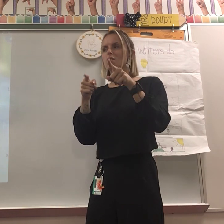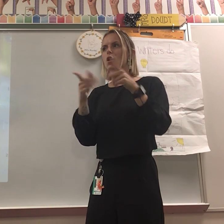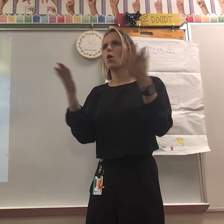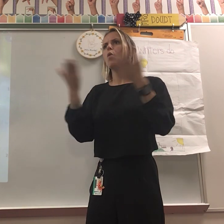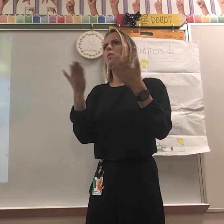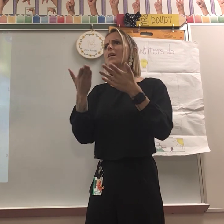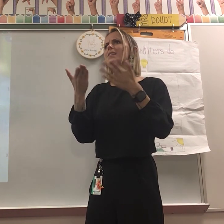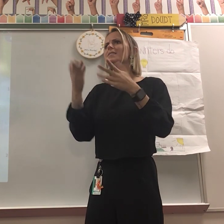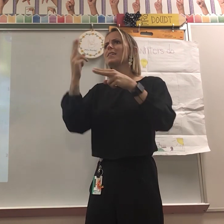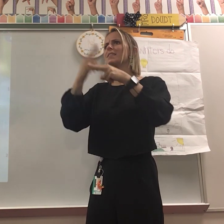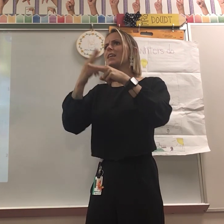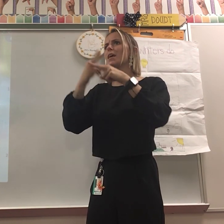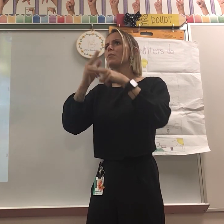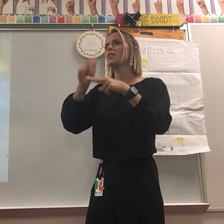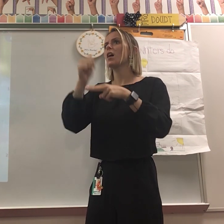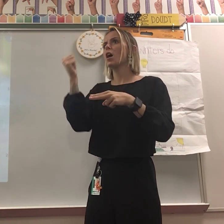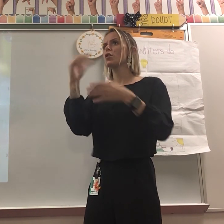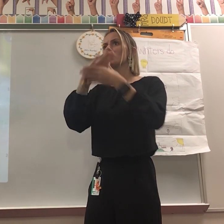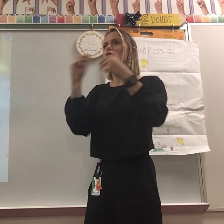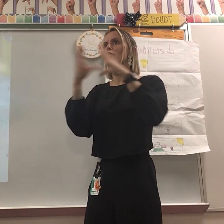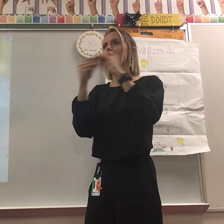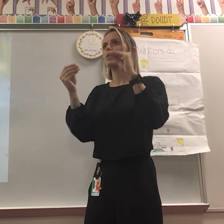of the other story that we read?